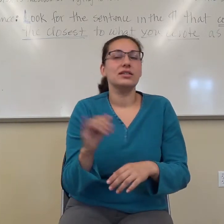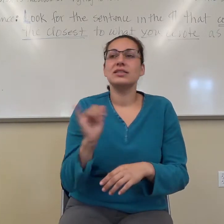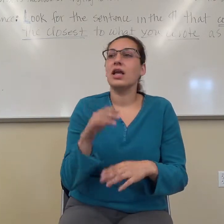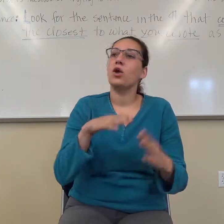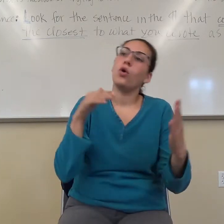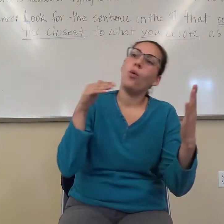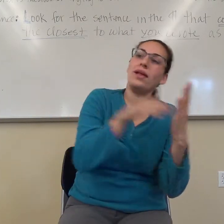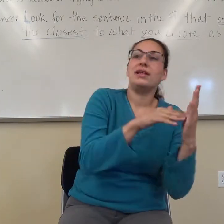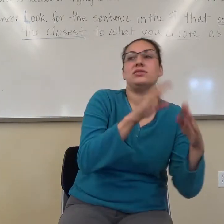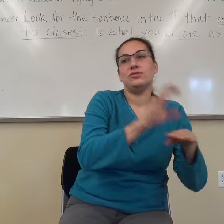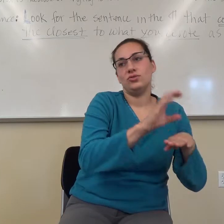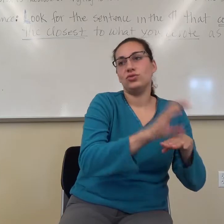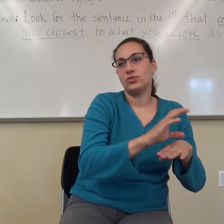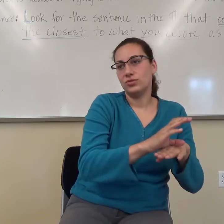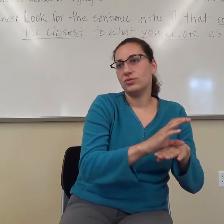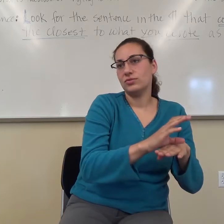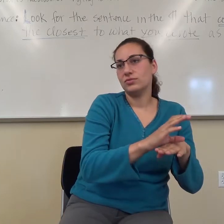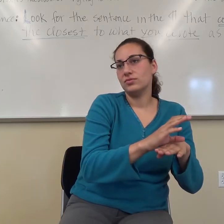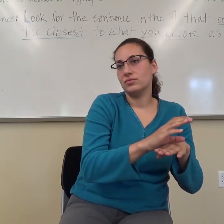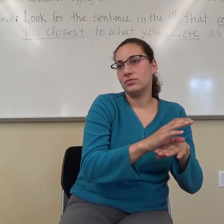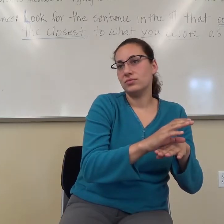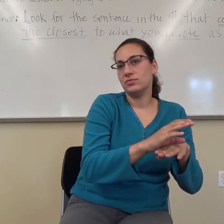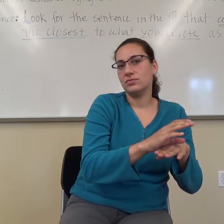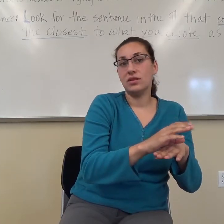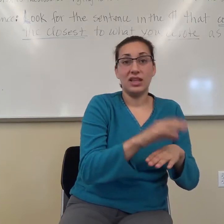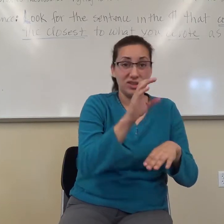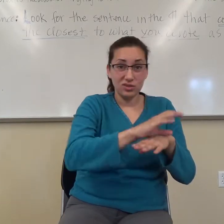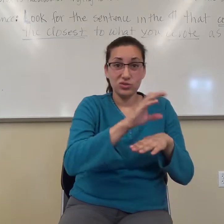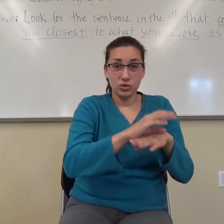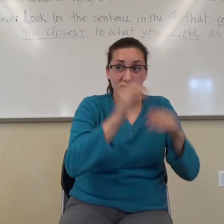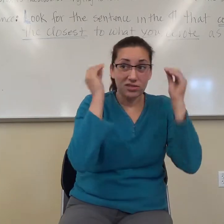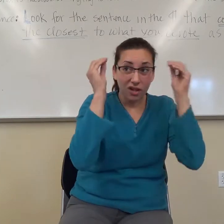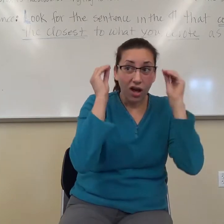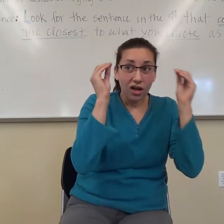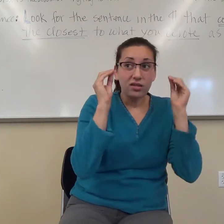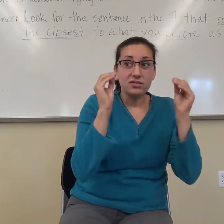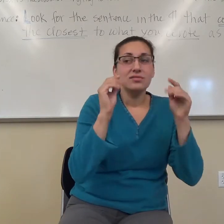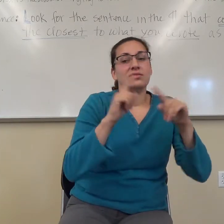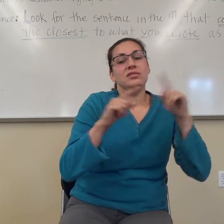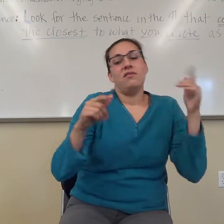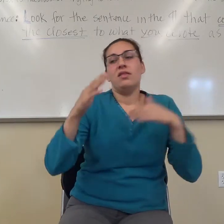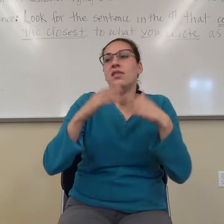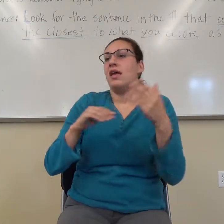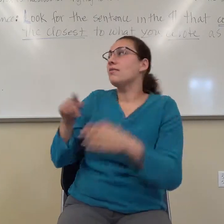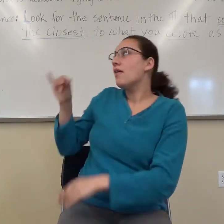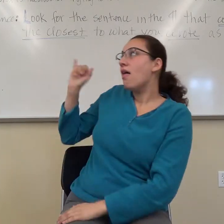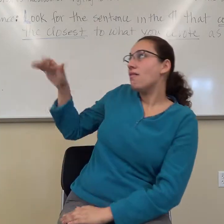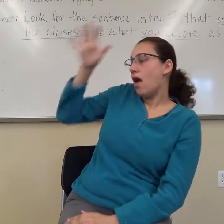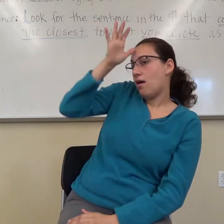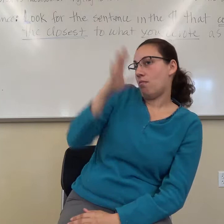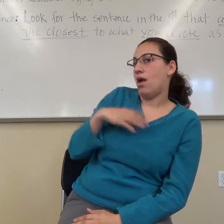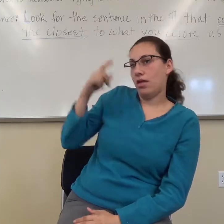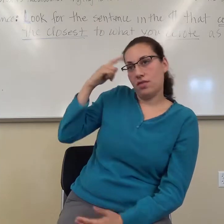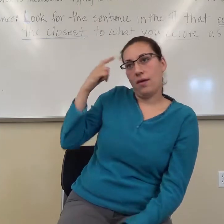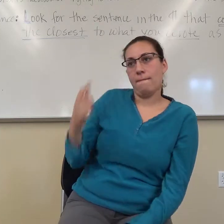really means. He's going against what the church taught. And if you went against what the church taught back then, you were